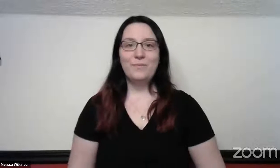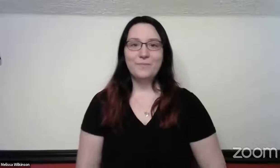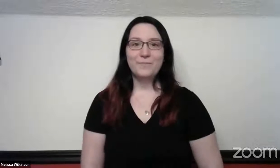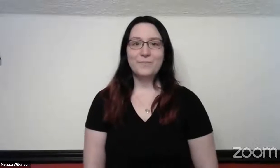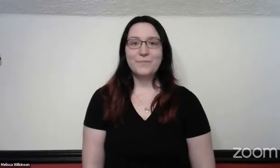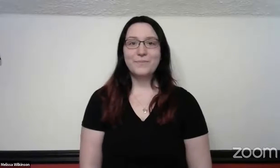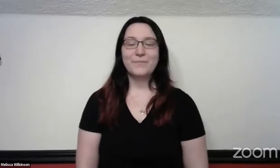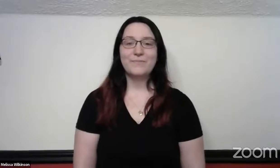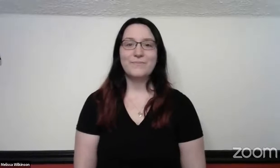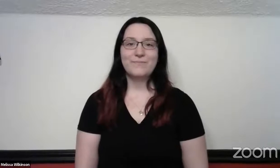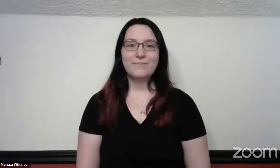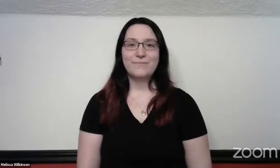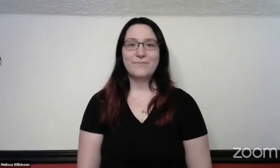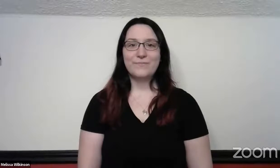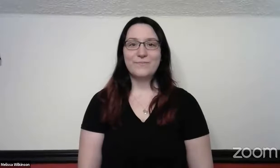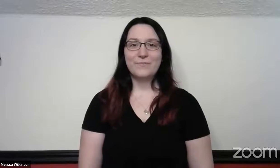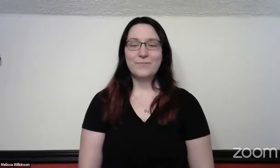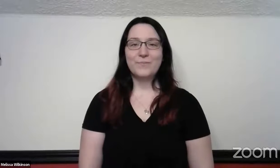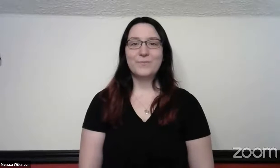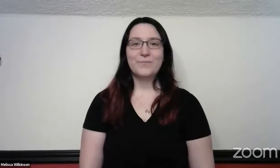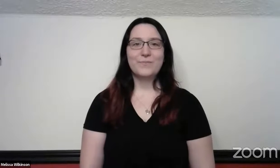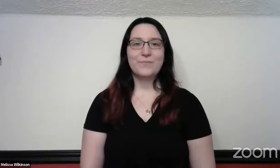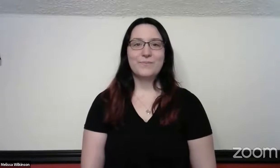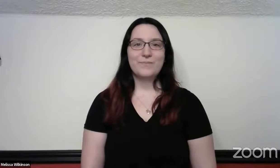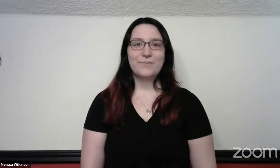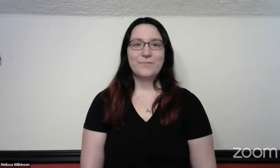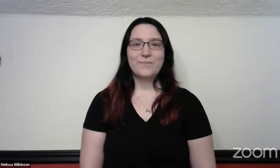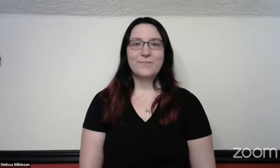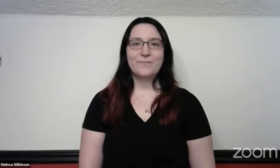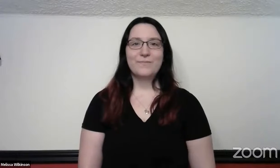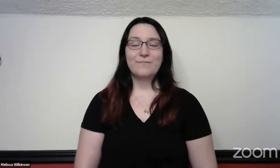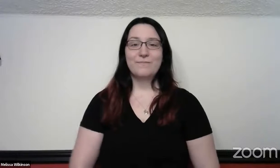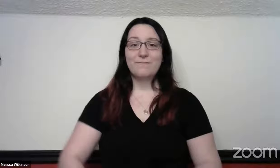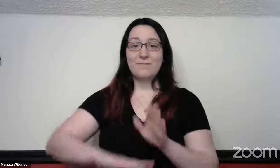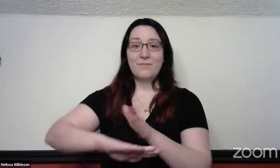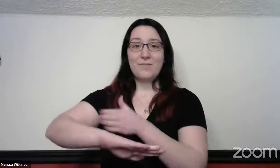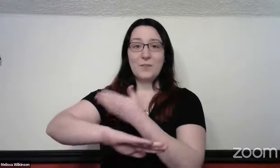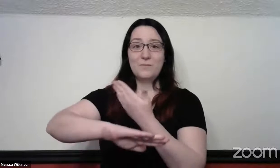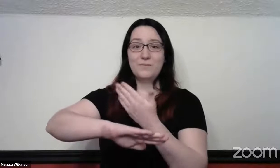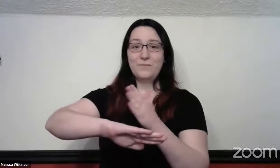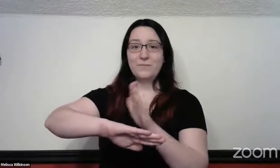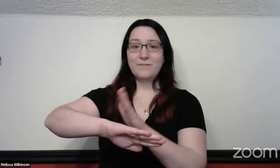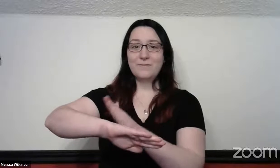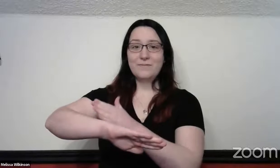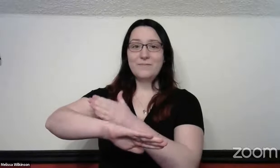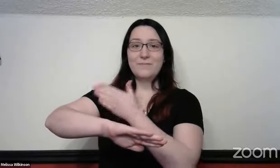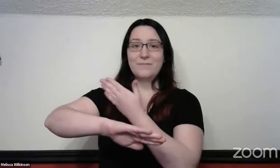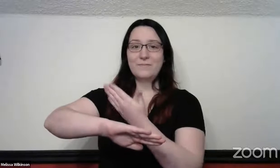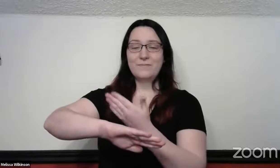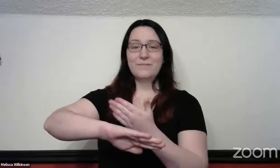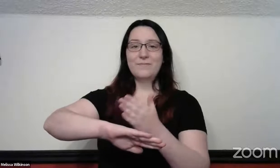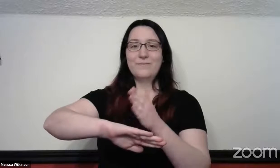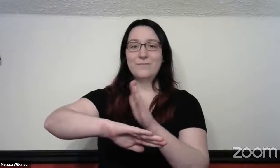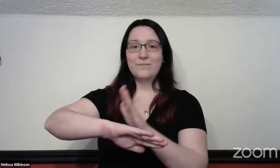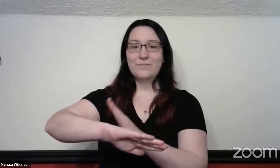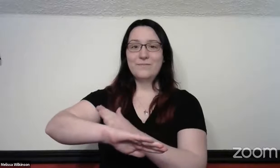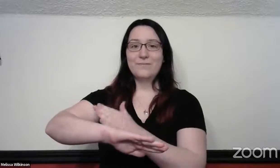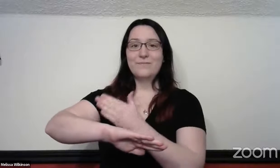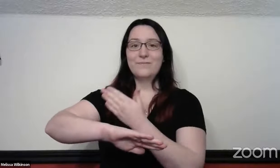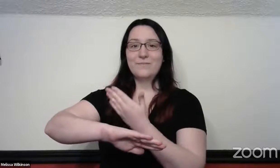close, is going to be performed by Melissa, who I'll introduce in a second. The text writer for this one is yours